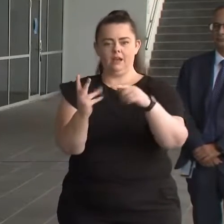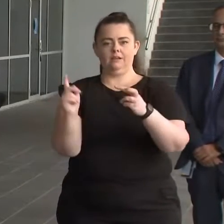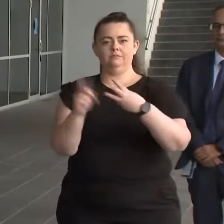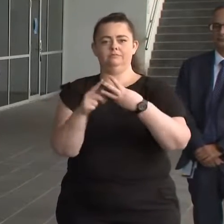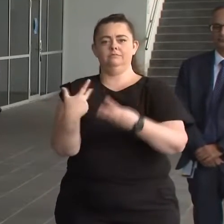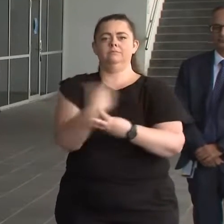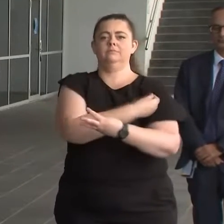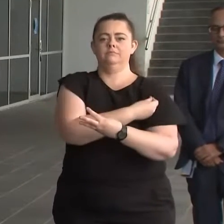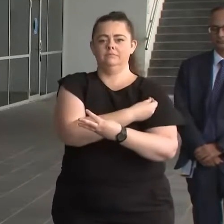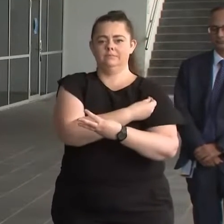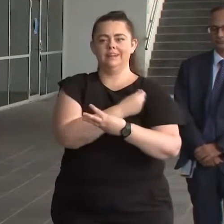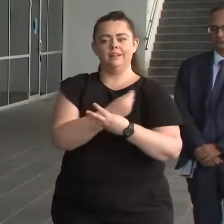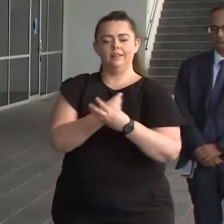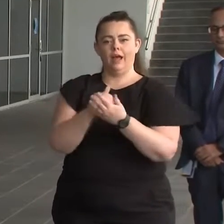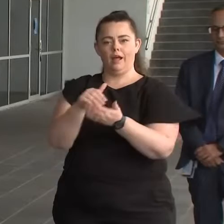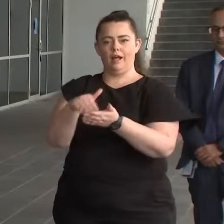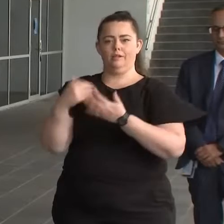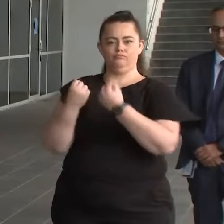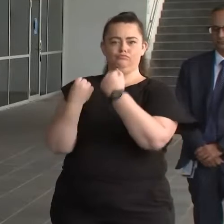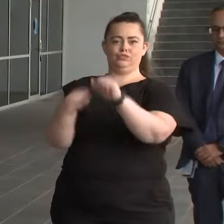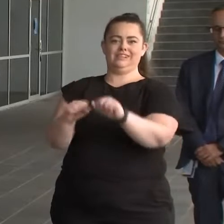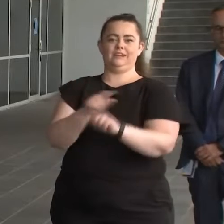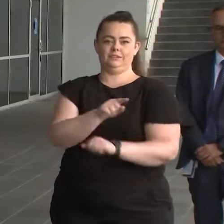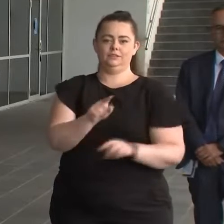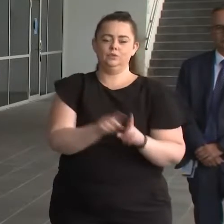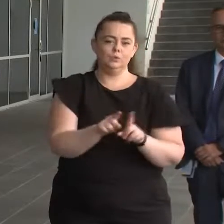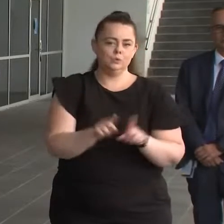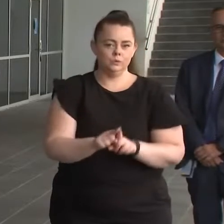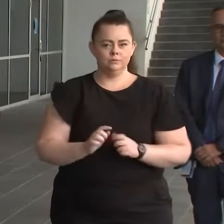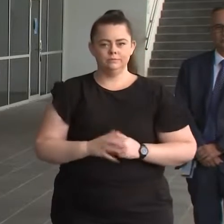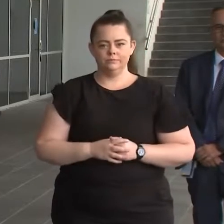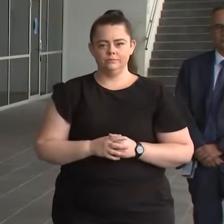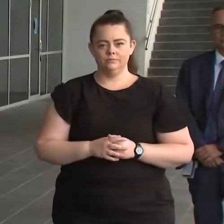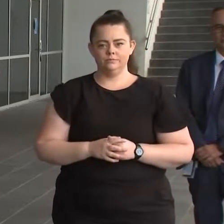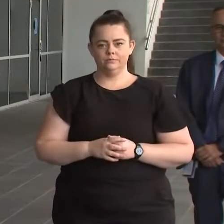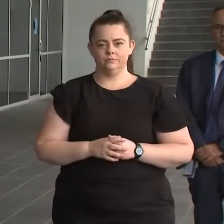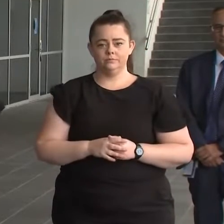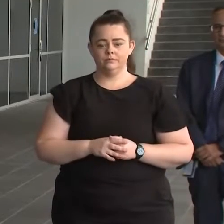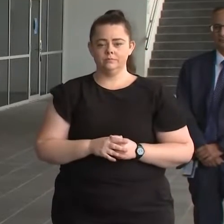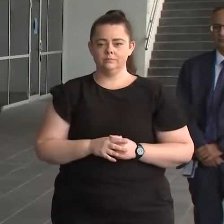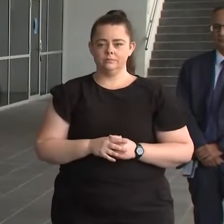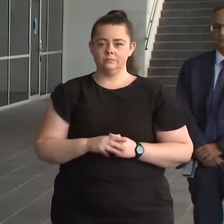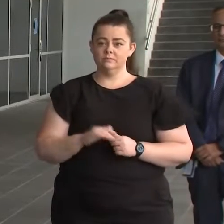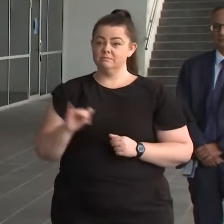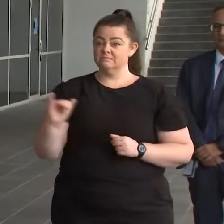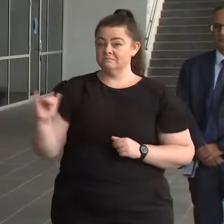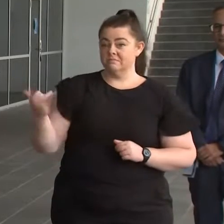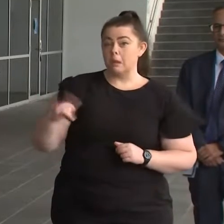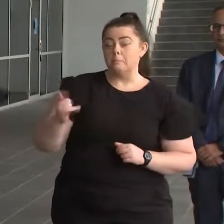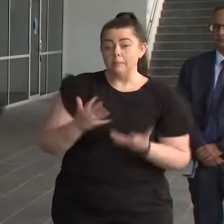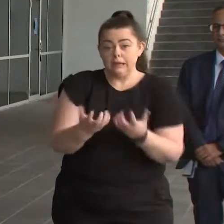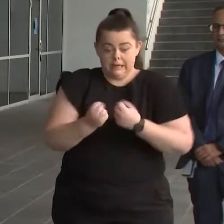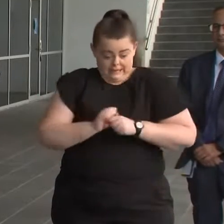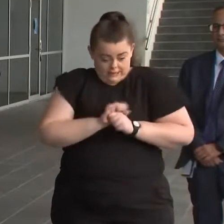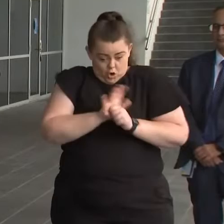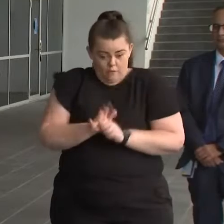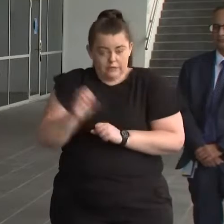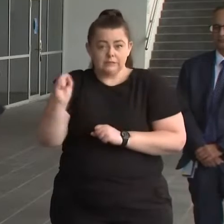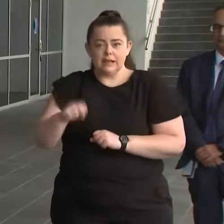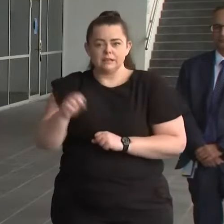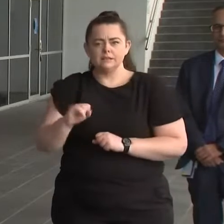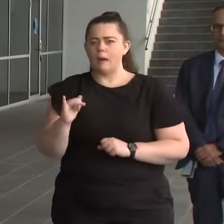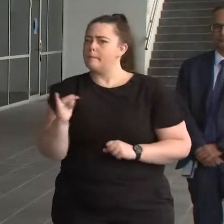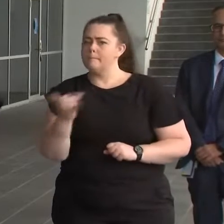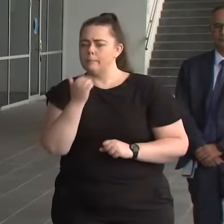getting infected with COVID, even if you might have had a milder outcome, and protects you transmitting it for all